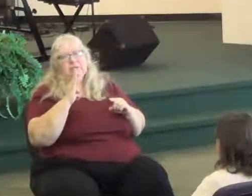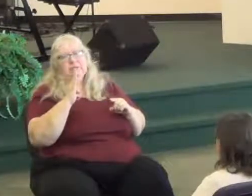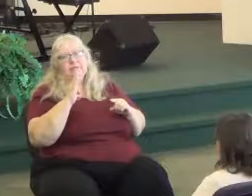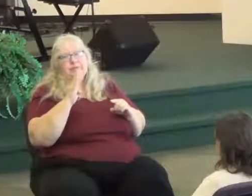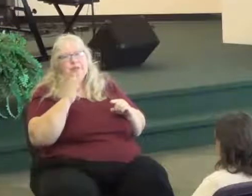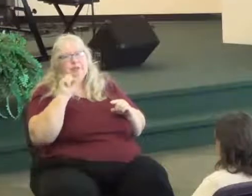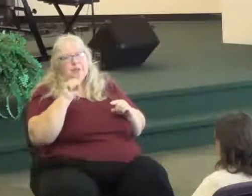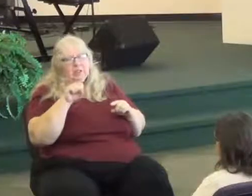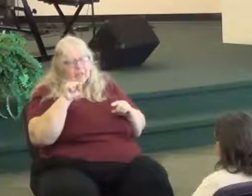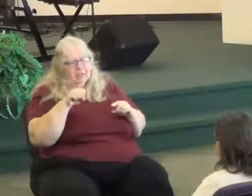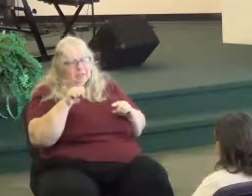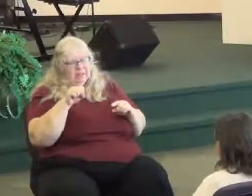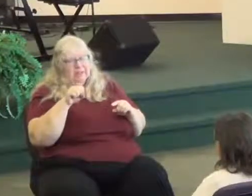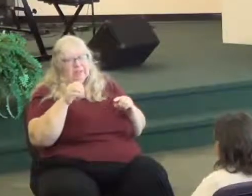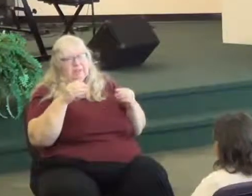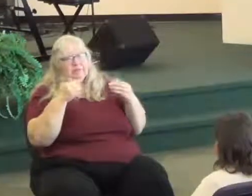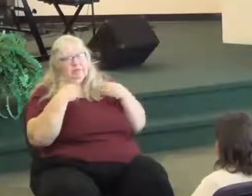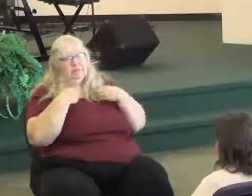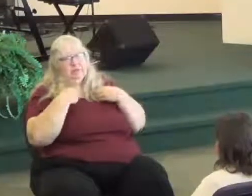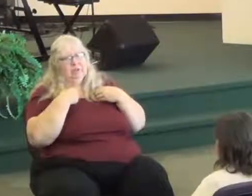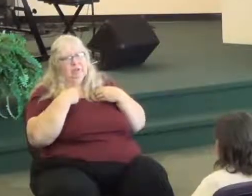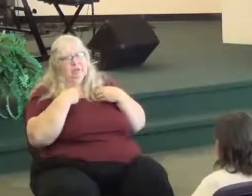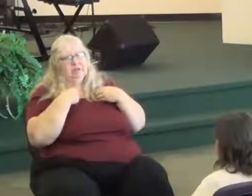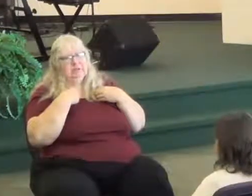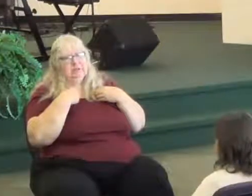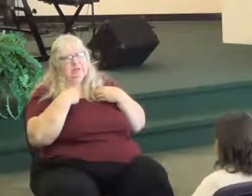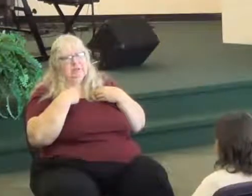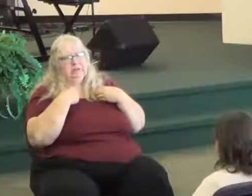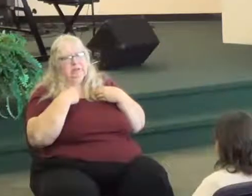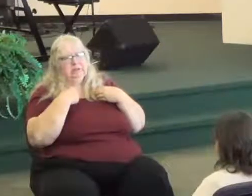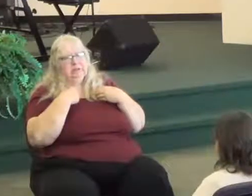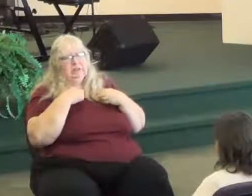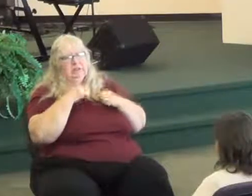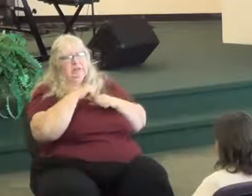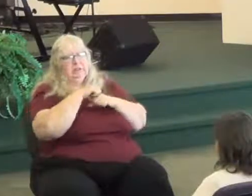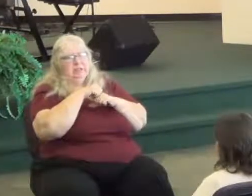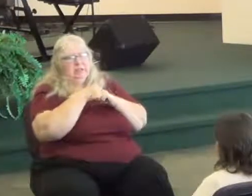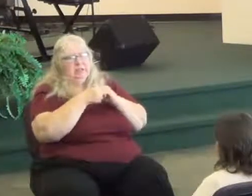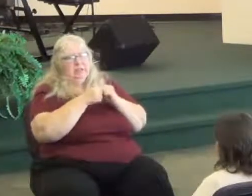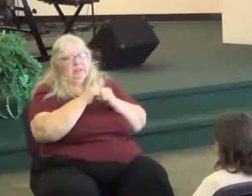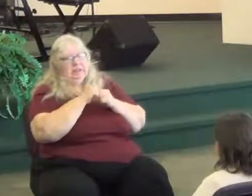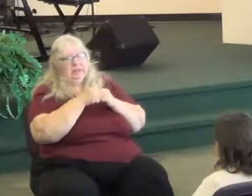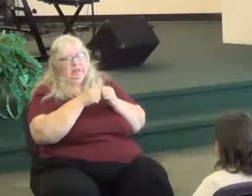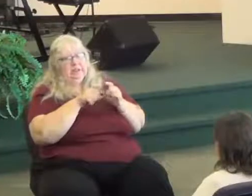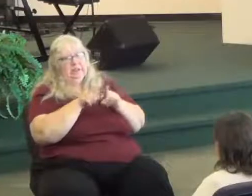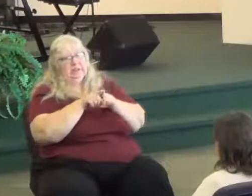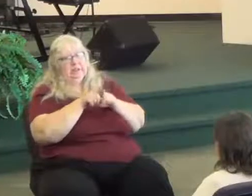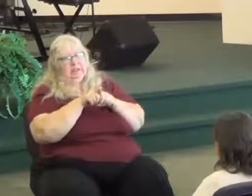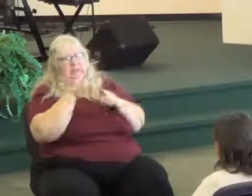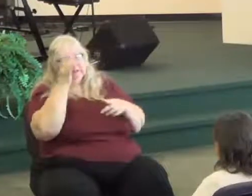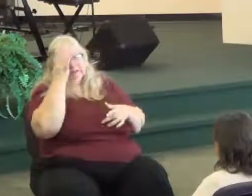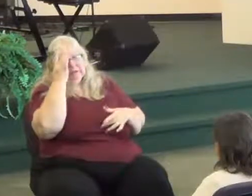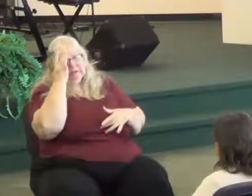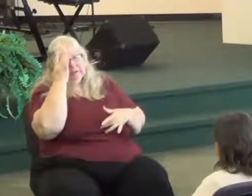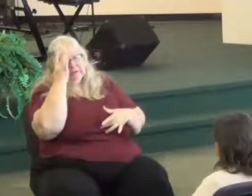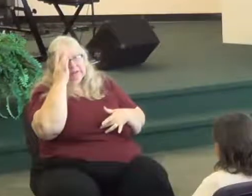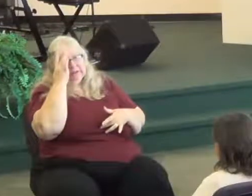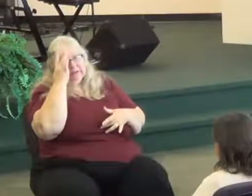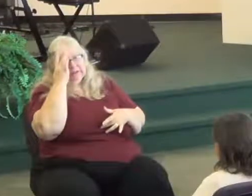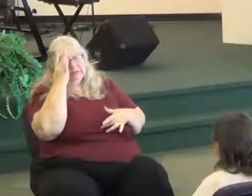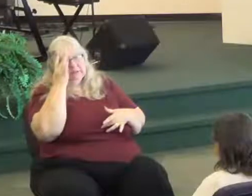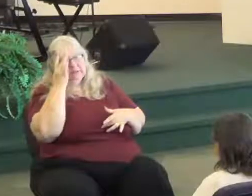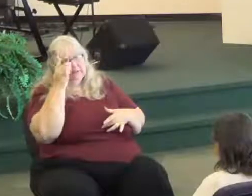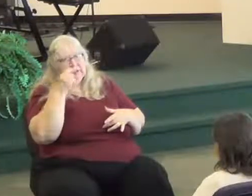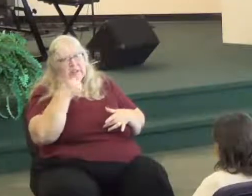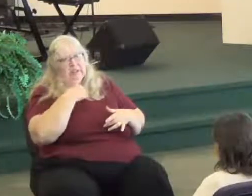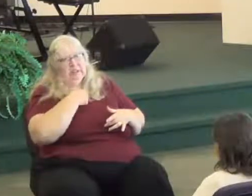Yeah, you have all this torment stuff like leprosy, but the worst part was you're separated from those that they love. And just like that song, I don't